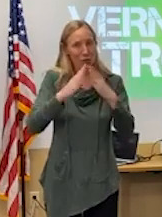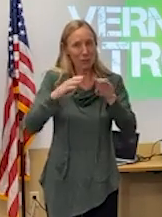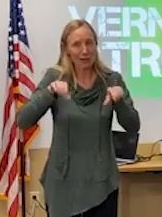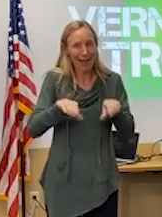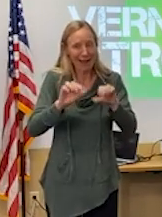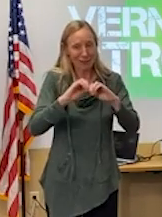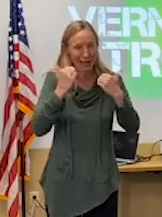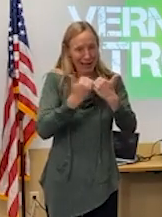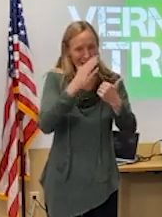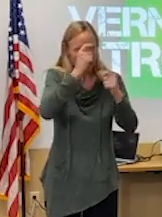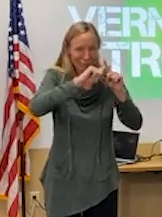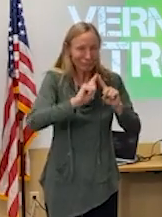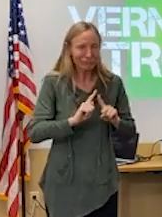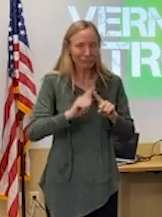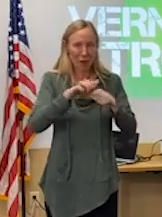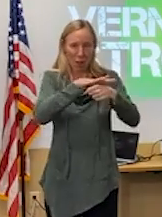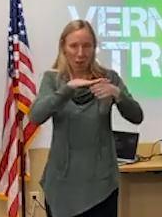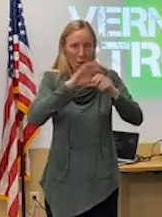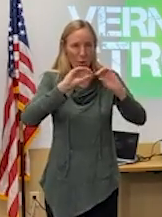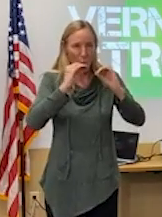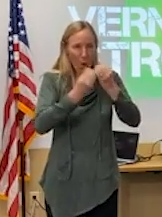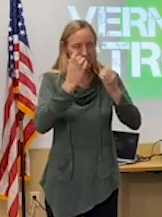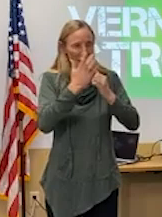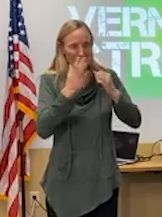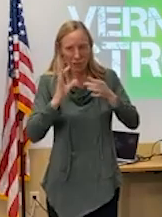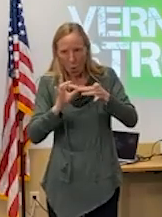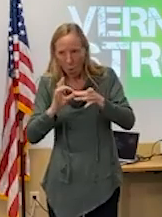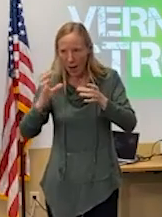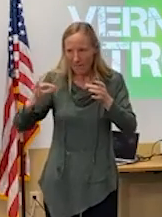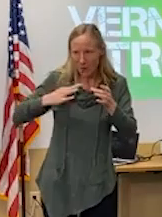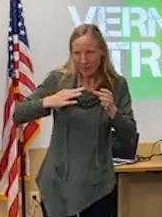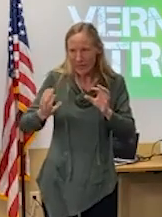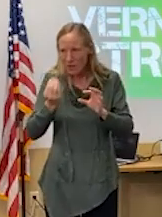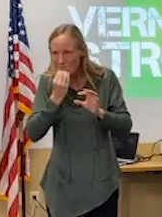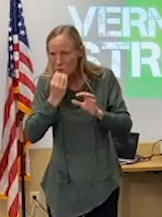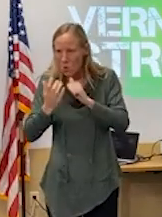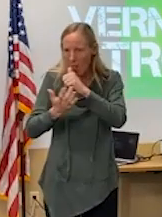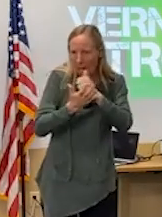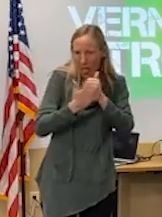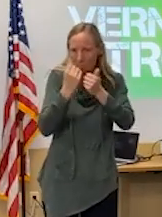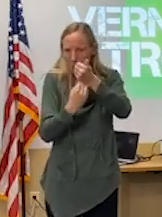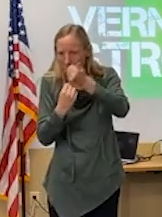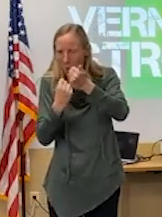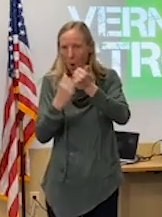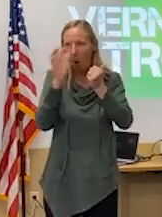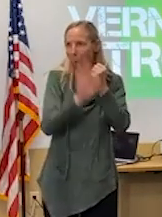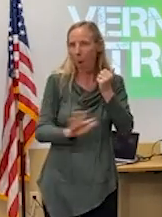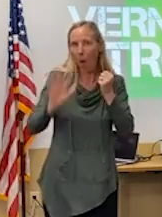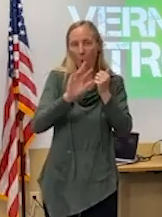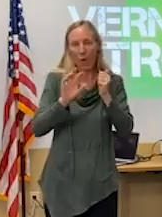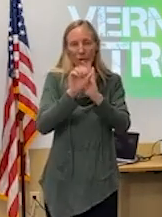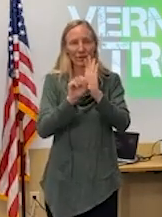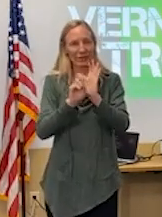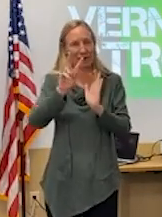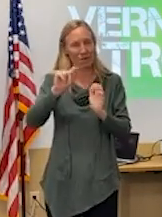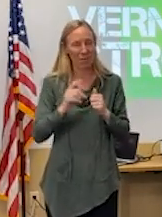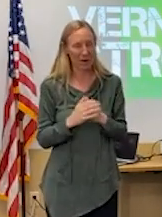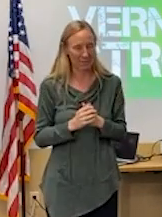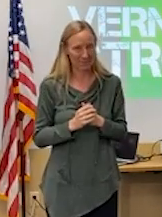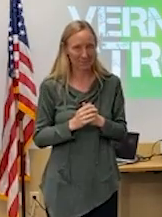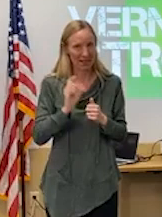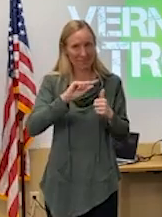and hyper-local organizations that were coordinating volunteers and food in every corner of the state that has been